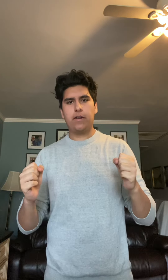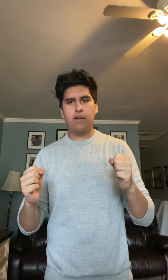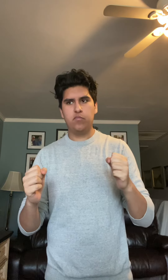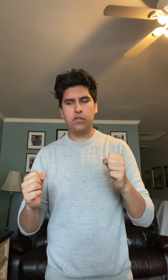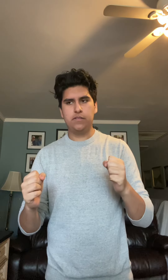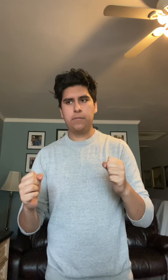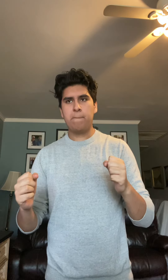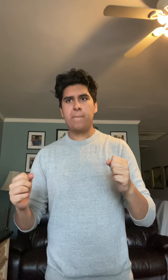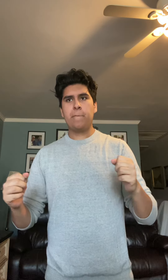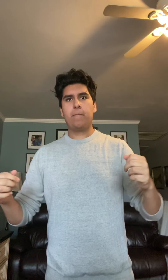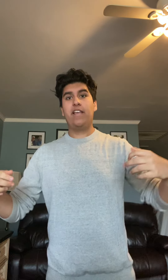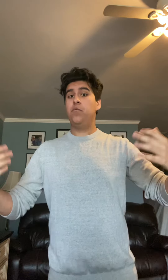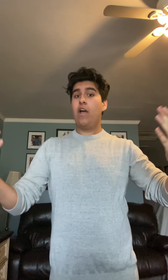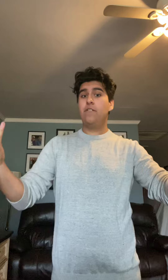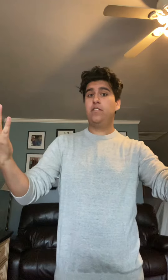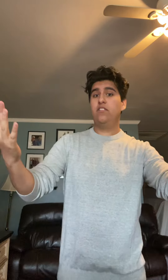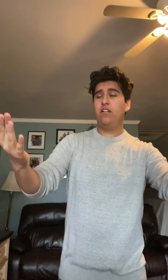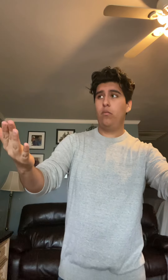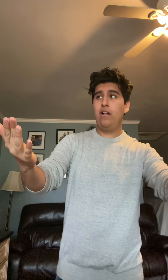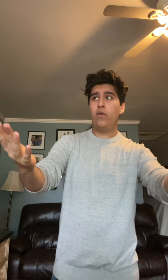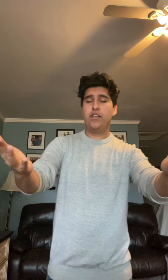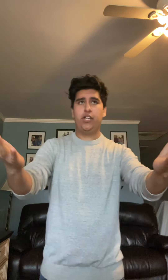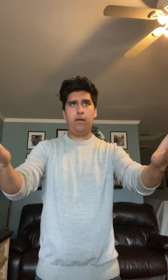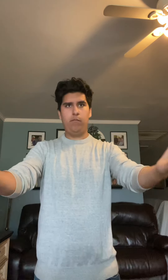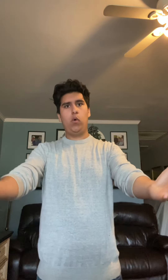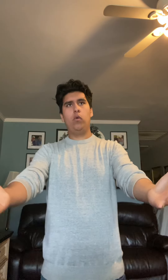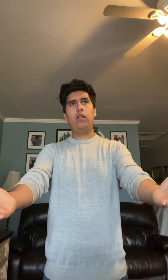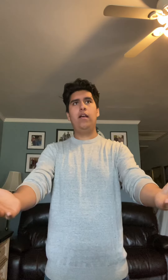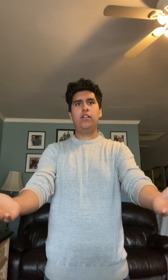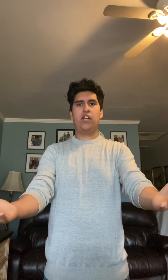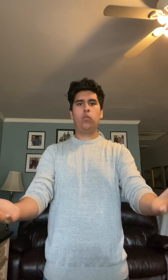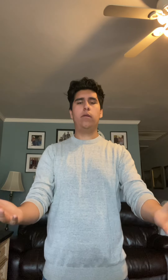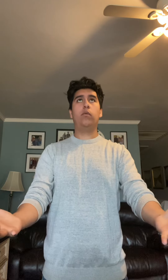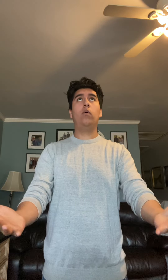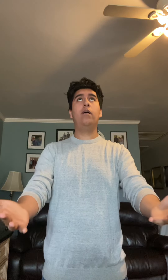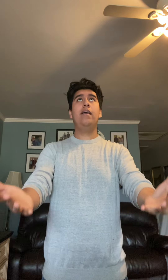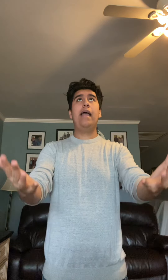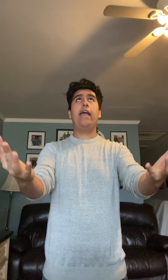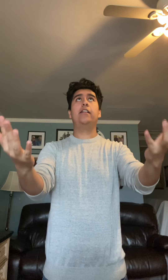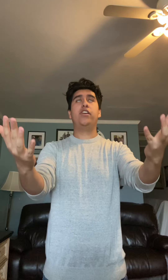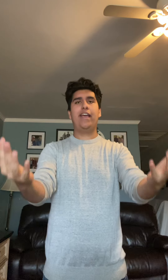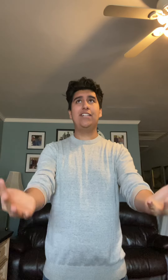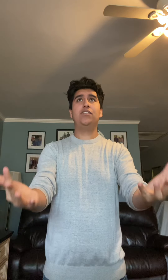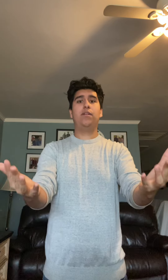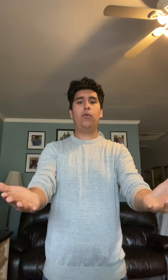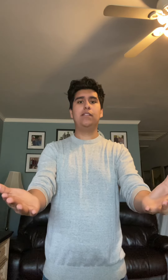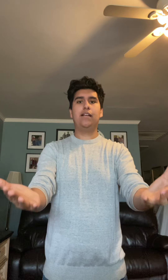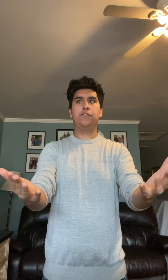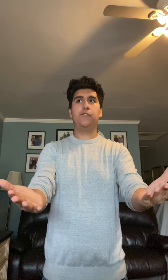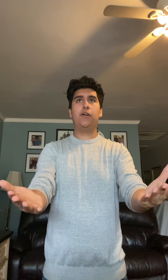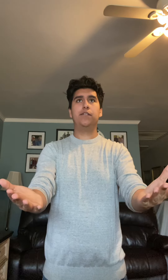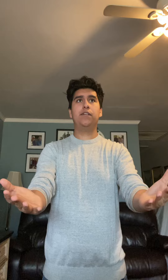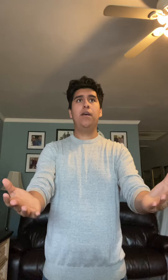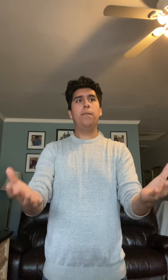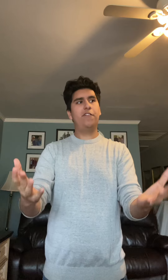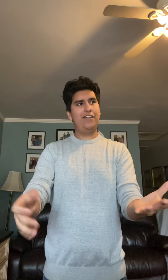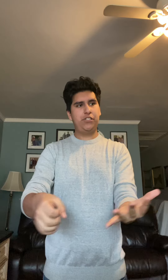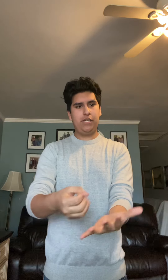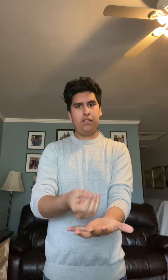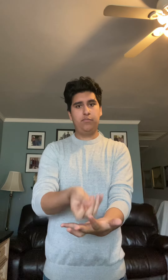of poison. His wife is there as well with a giant wooden bowl, and she catches the poison as it falls. But eventually, the bowl will